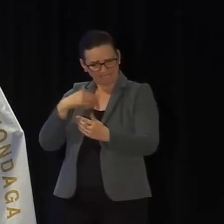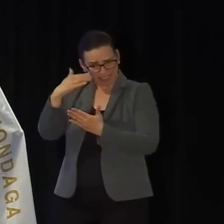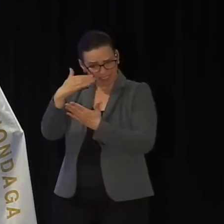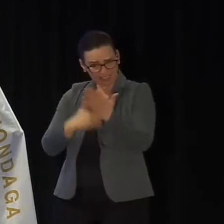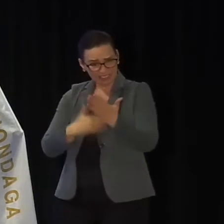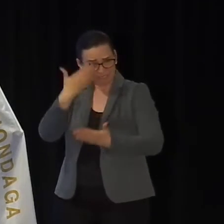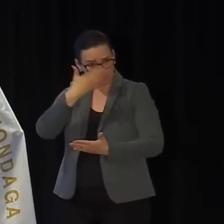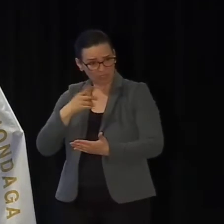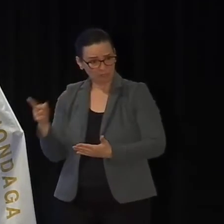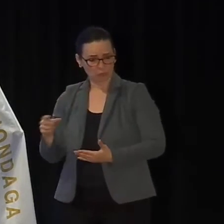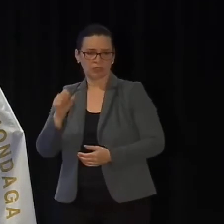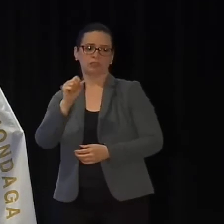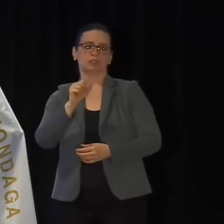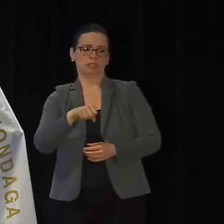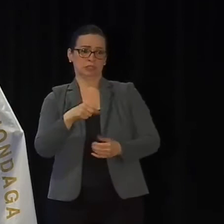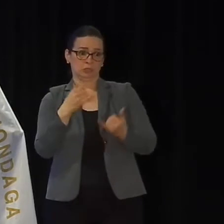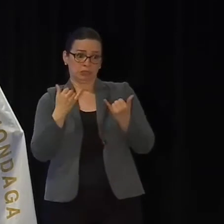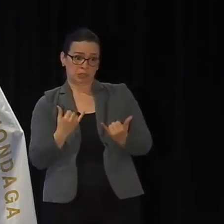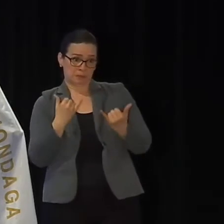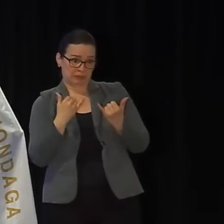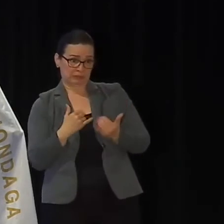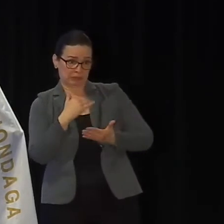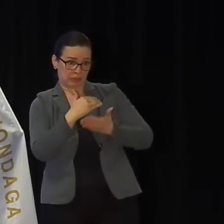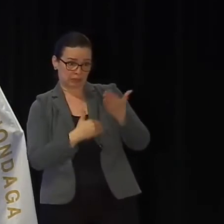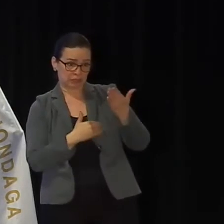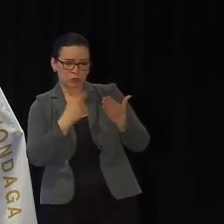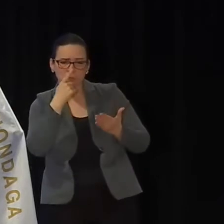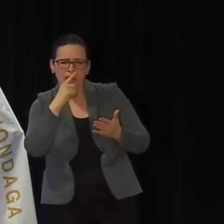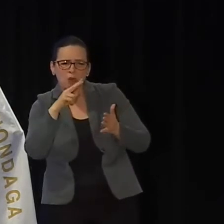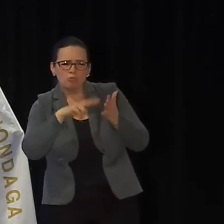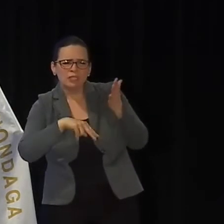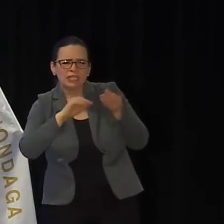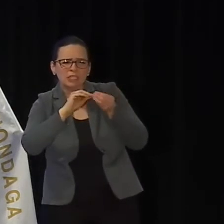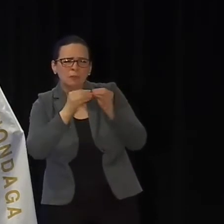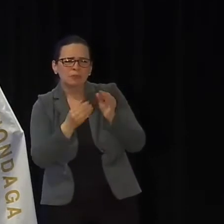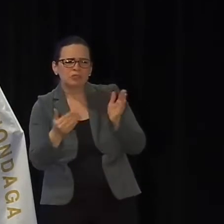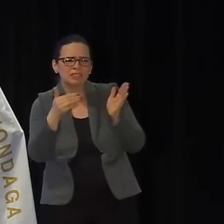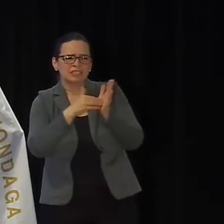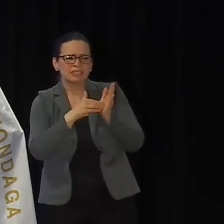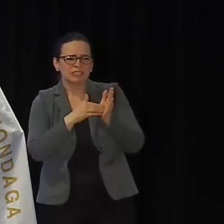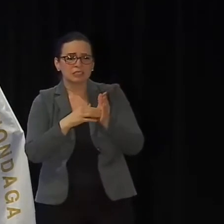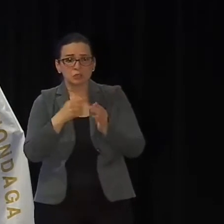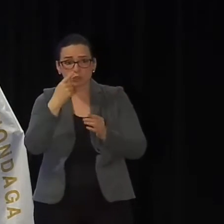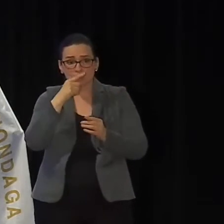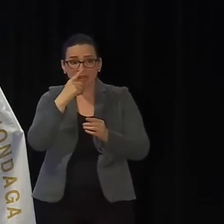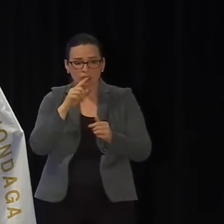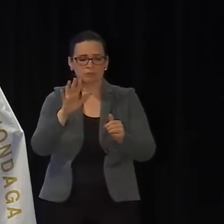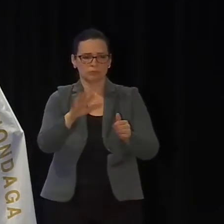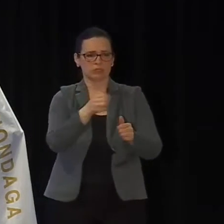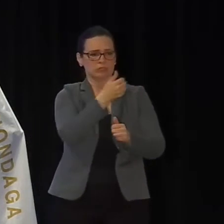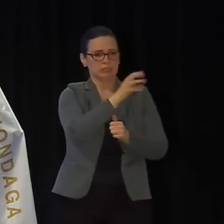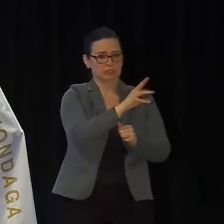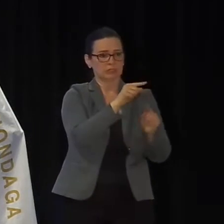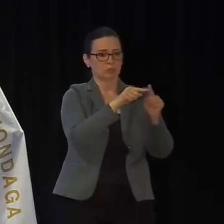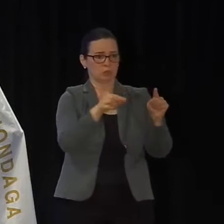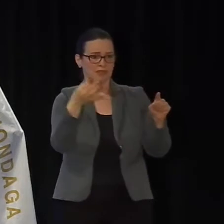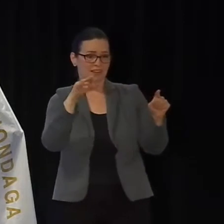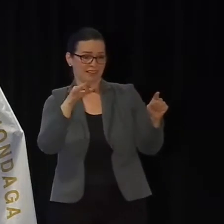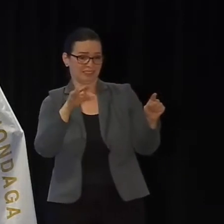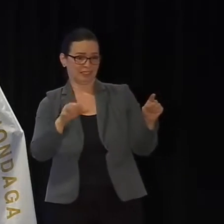today's, yeah. Okay. Would you read those youngest or show me later? Well, you have 16 and 19 had 9 out of the 45